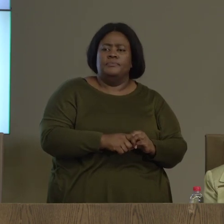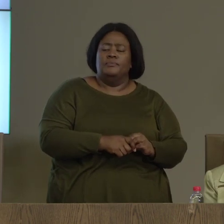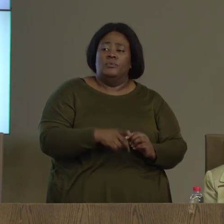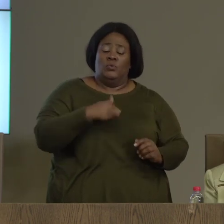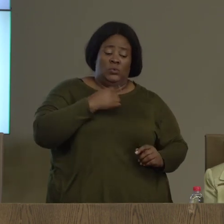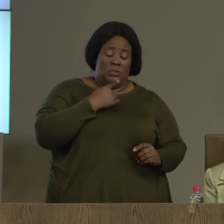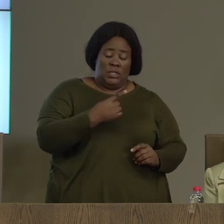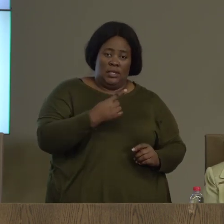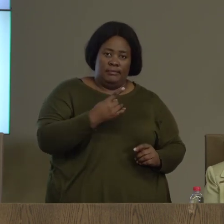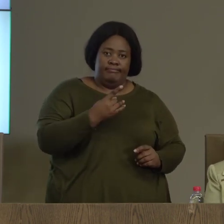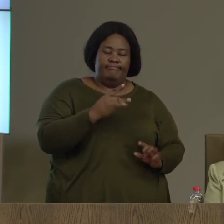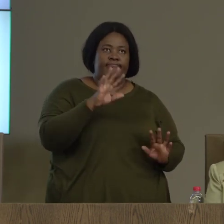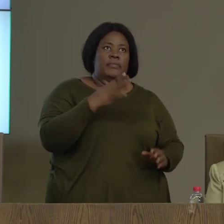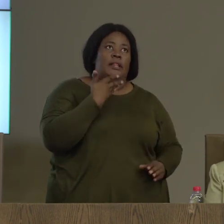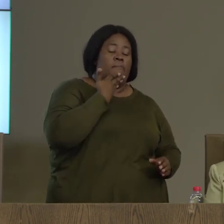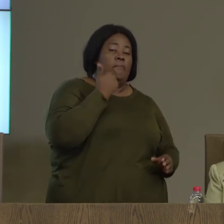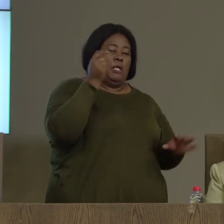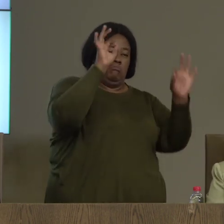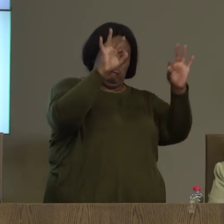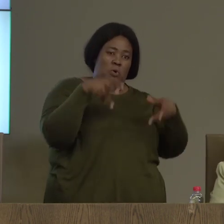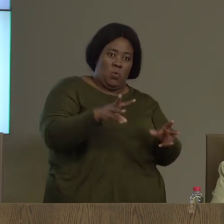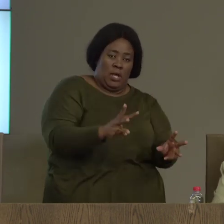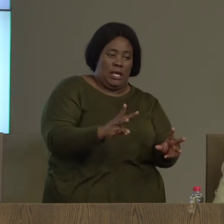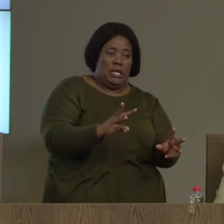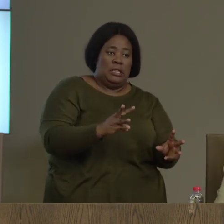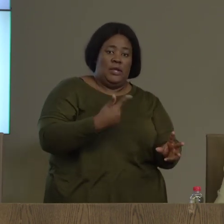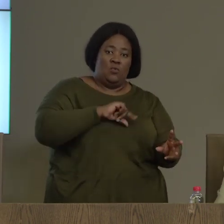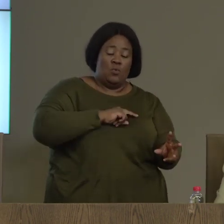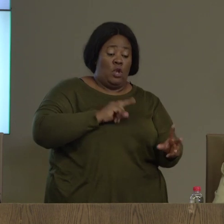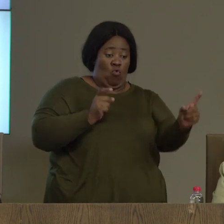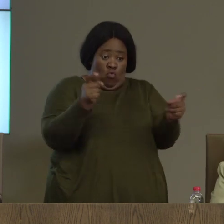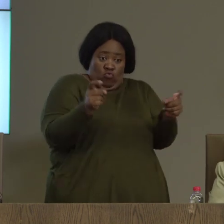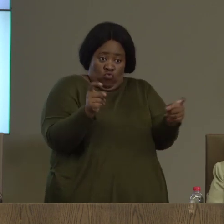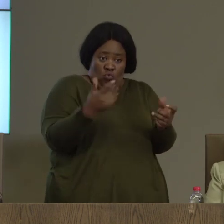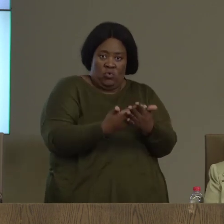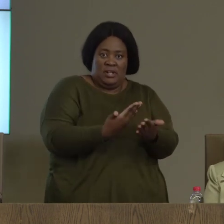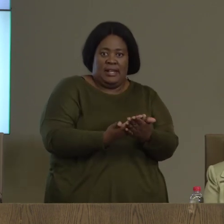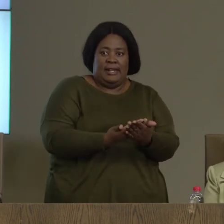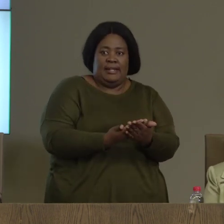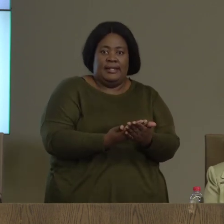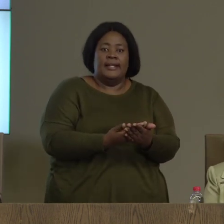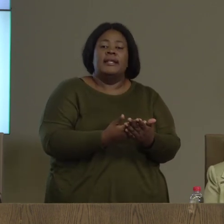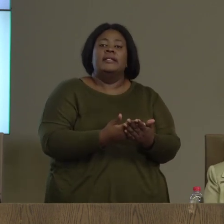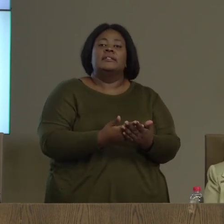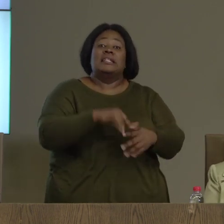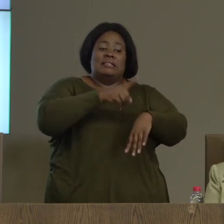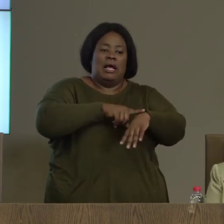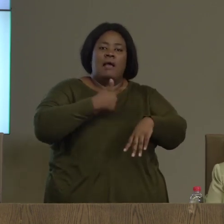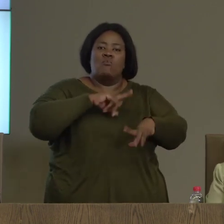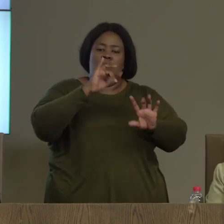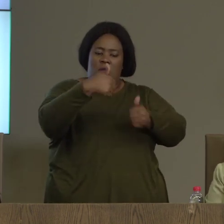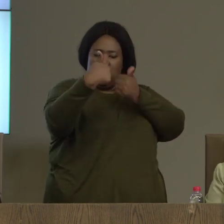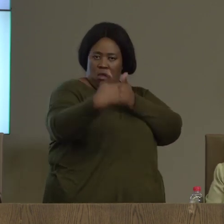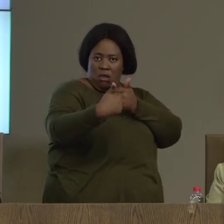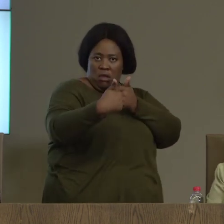when schools, the best effective way which we are in control of, it's when we have a face-to-face. We